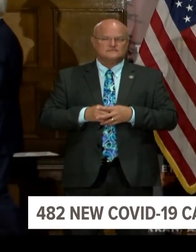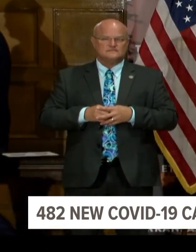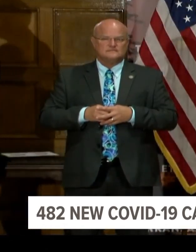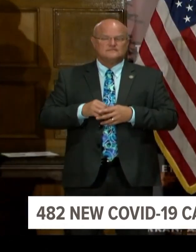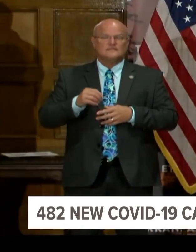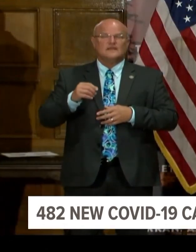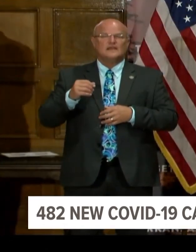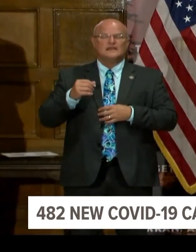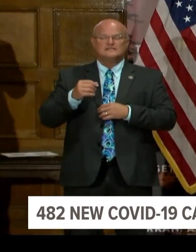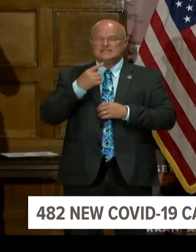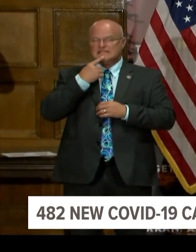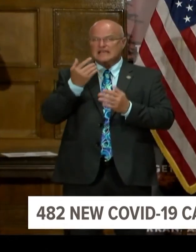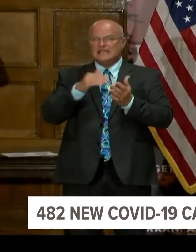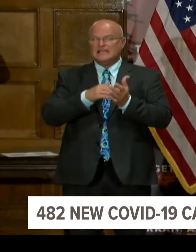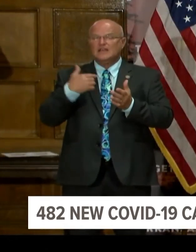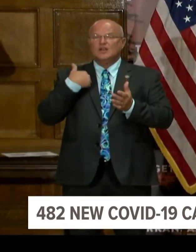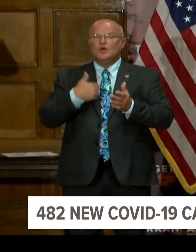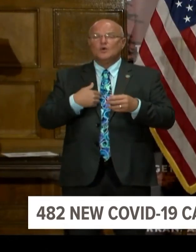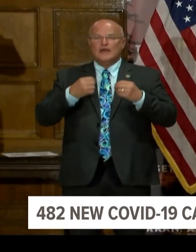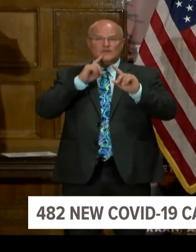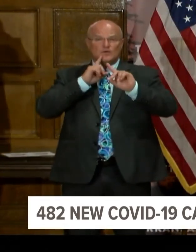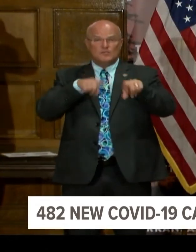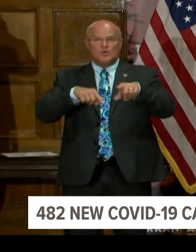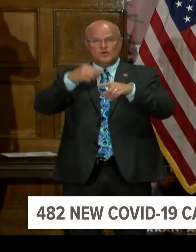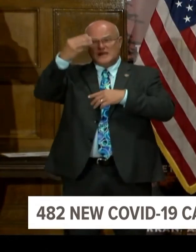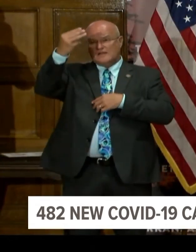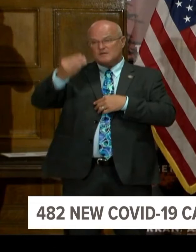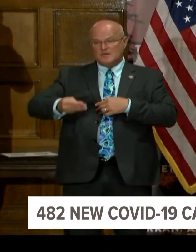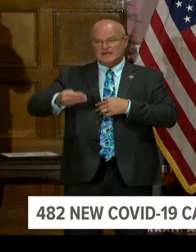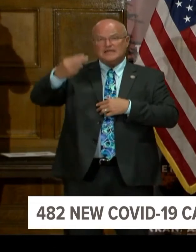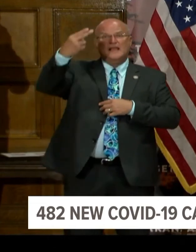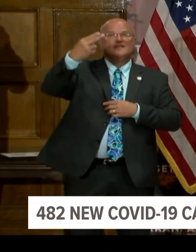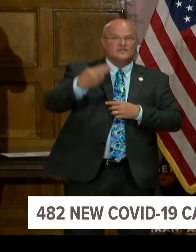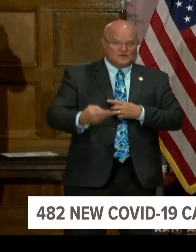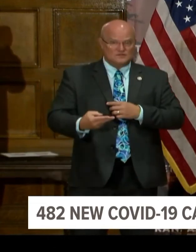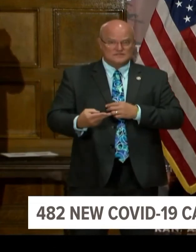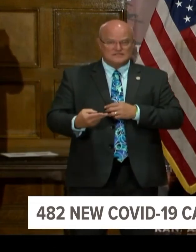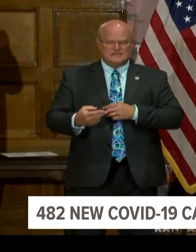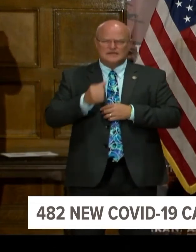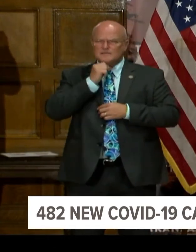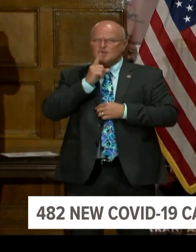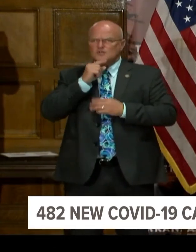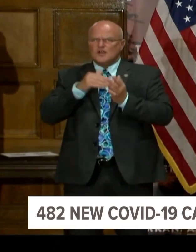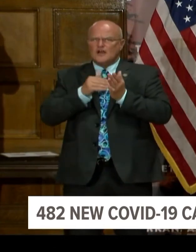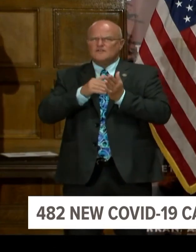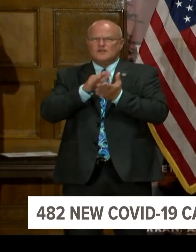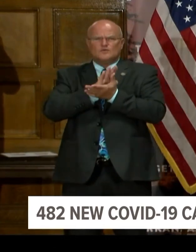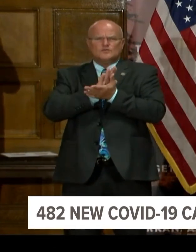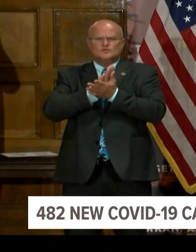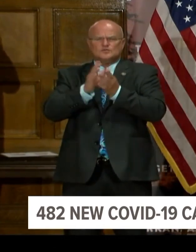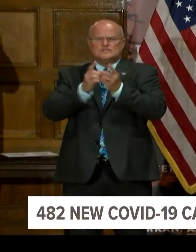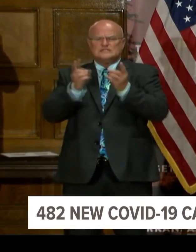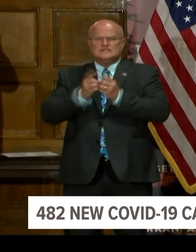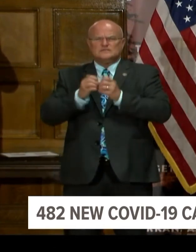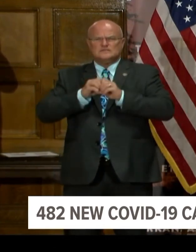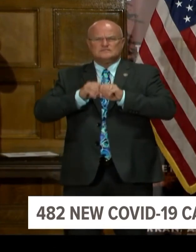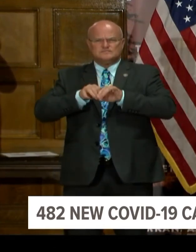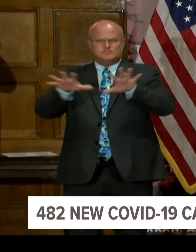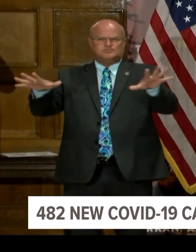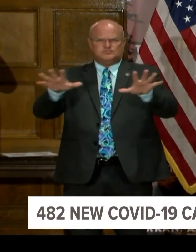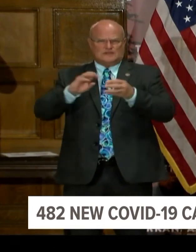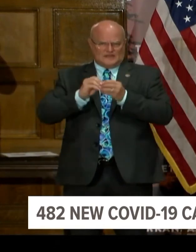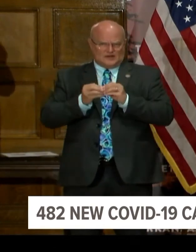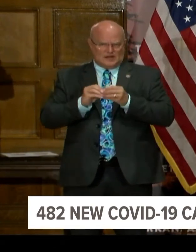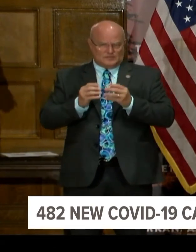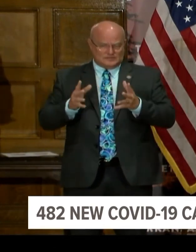Yes, thank you. Just to reiterate, we do put this report out every Monday and Thursday. I'm not sure how frequently the school districts are updating their